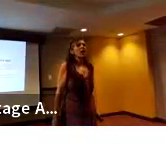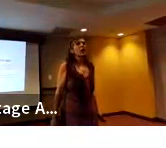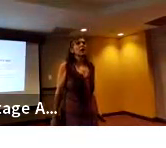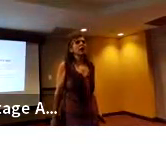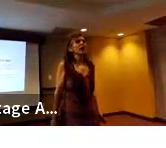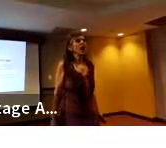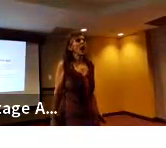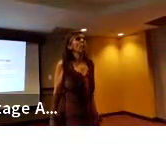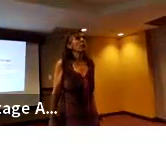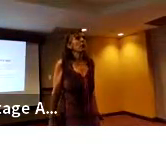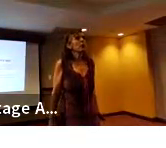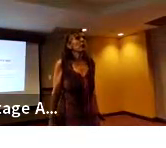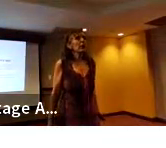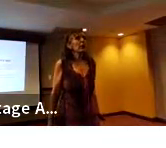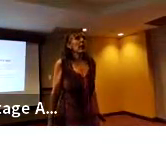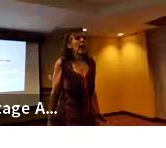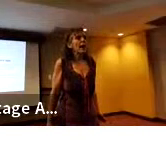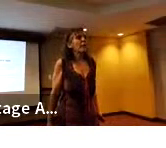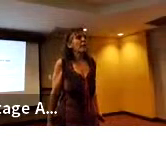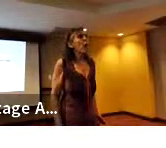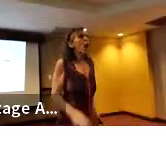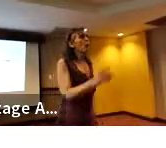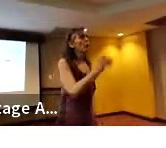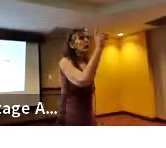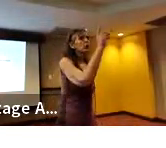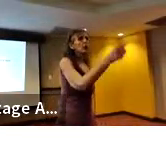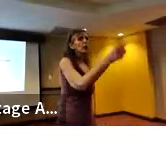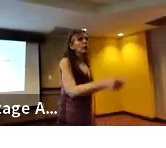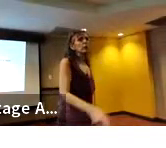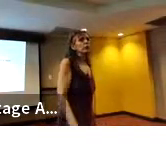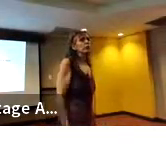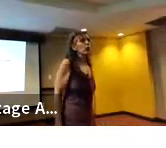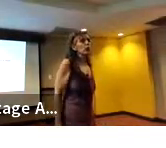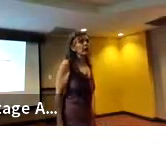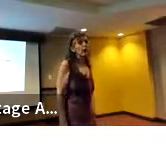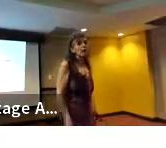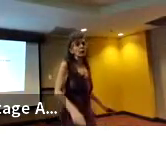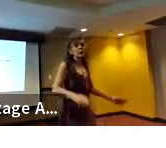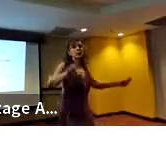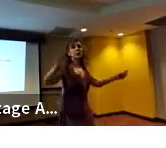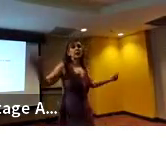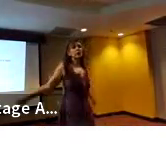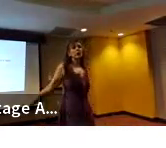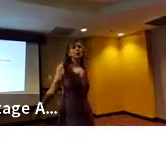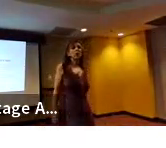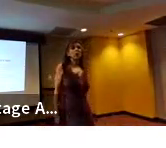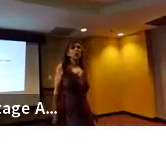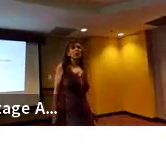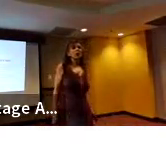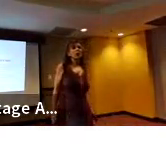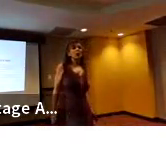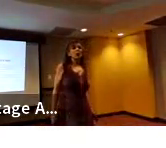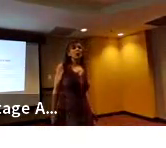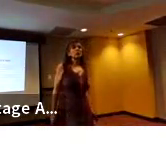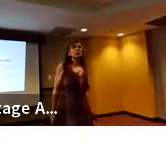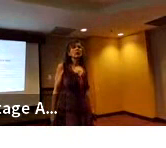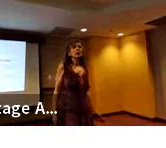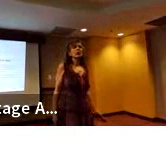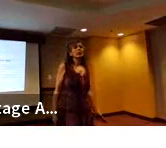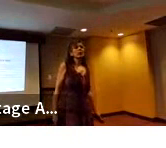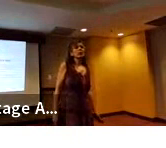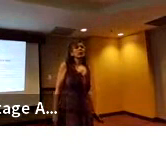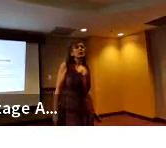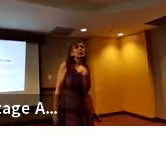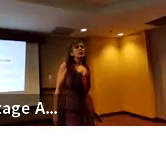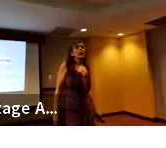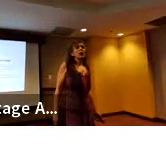the monolithic lump. And if you open source and you view source now, if you can see source at all, you